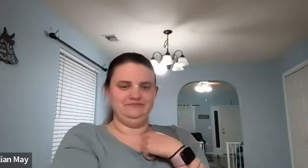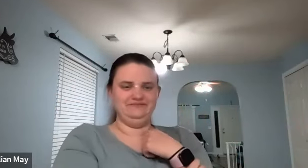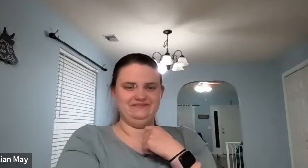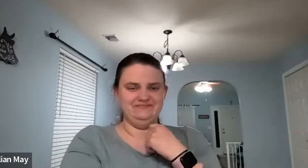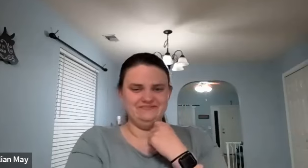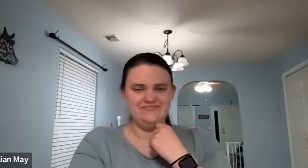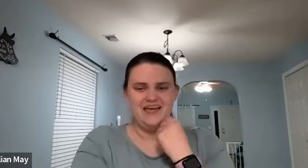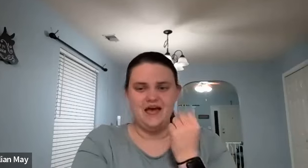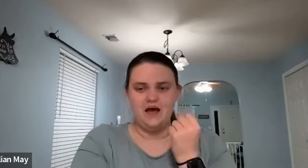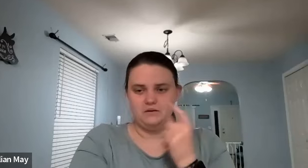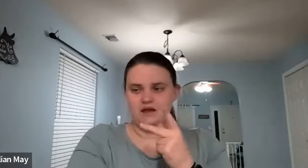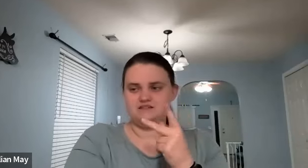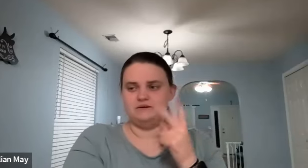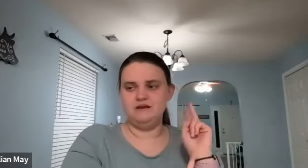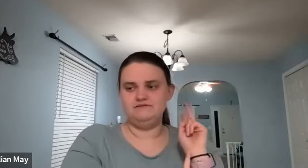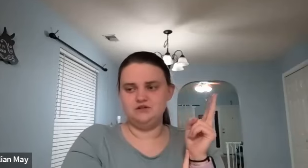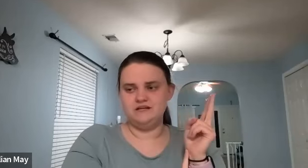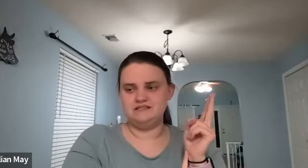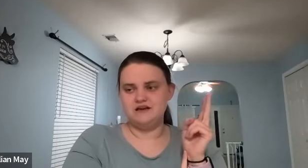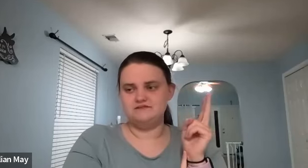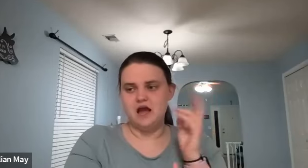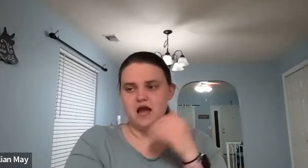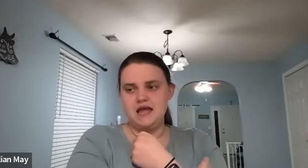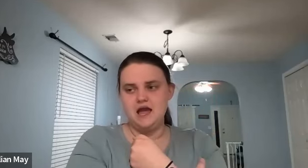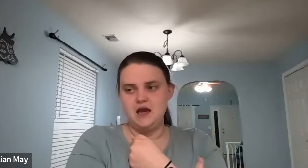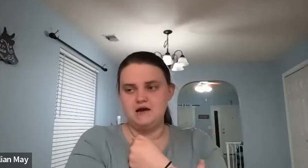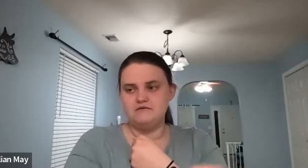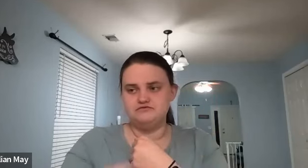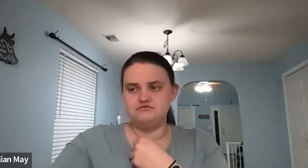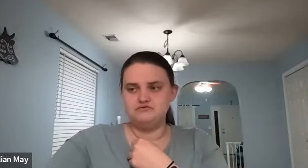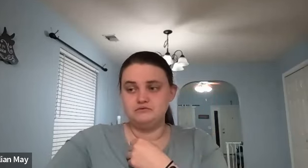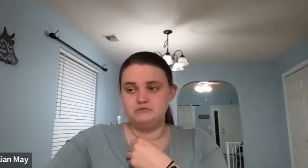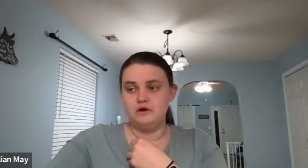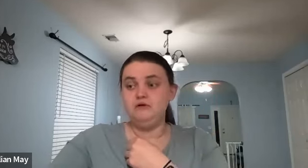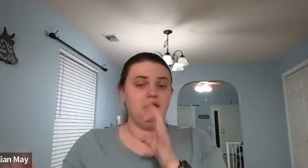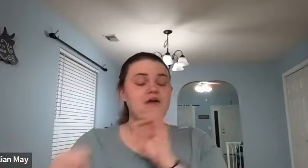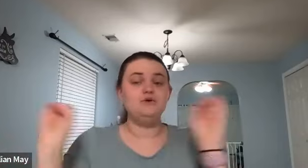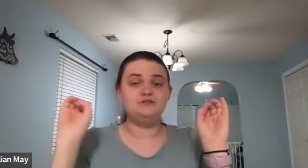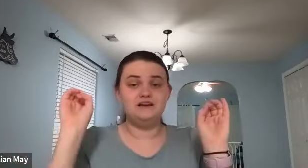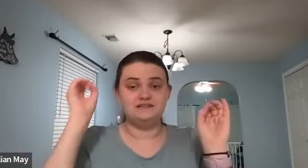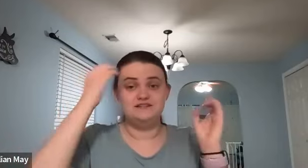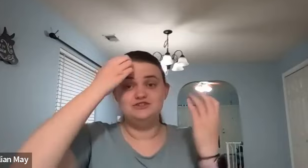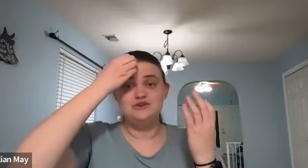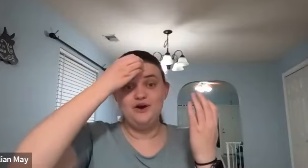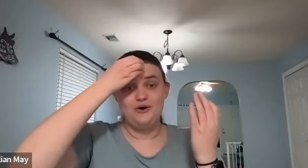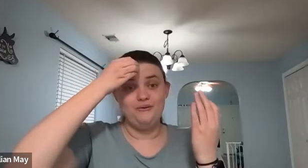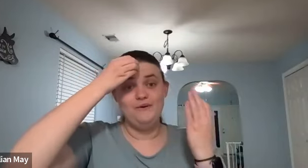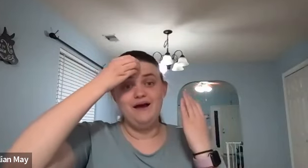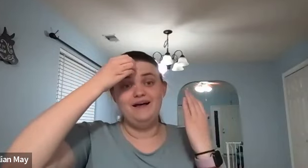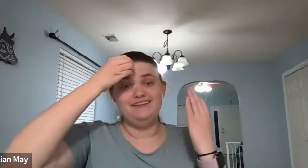ASL. Okay, so I know we have 2 minutes left. I have no more signs. So yeah, we